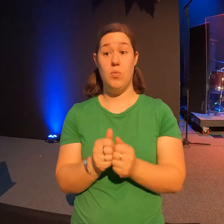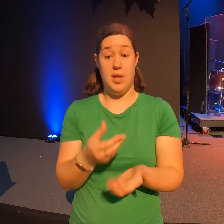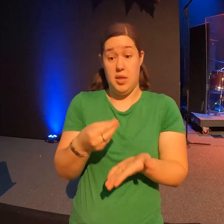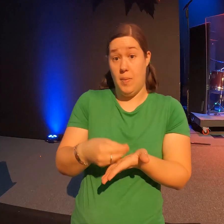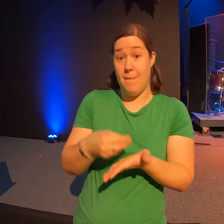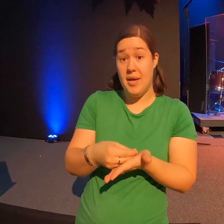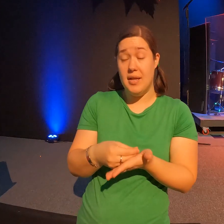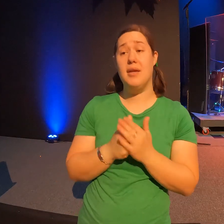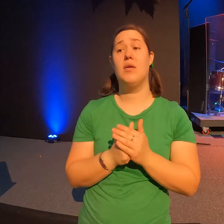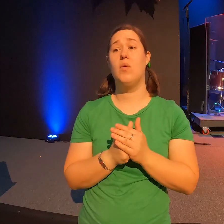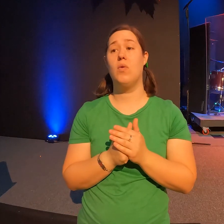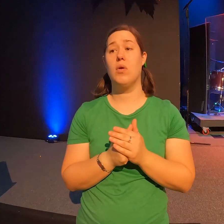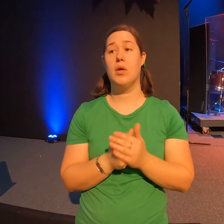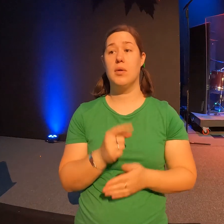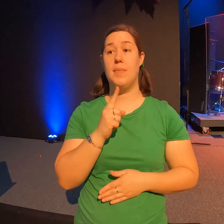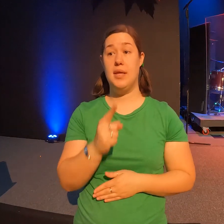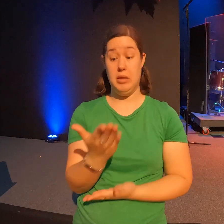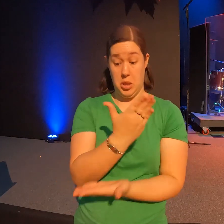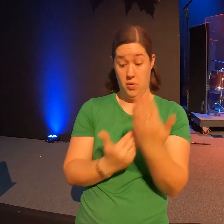continue to share with others.